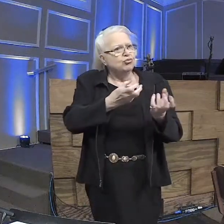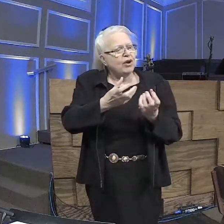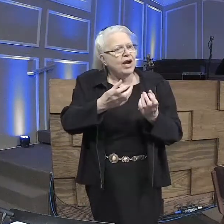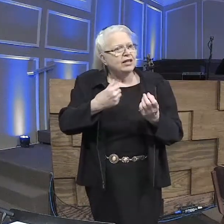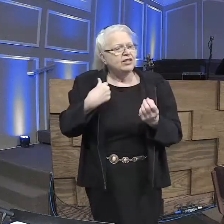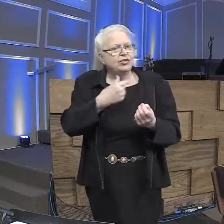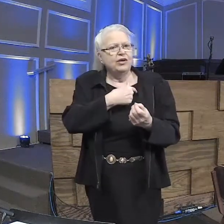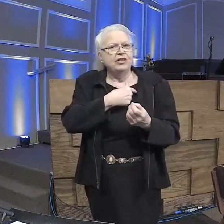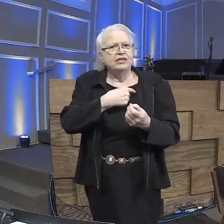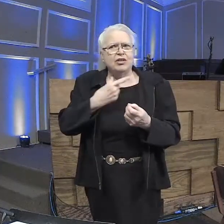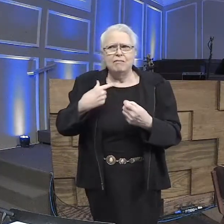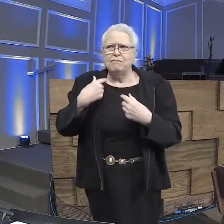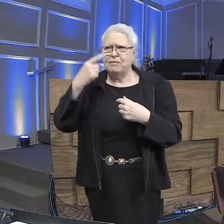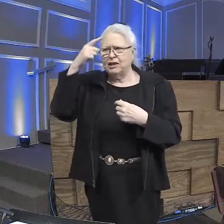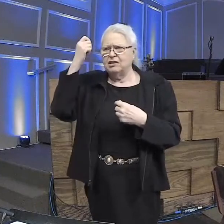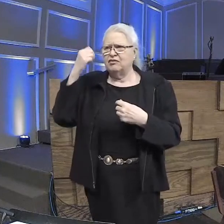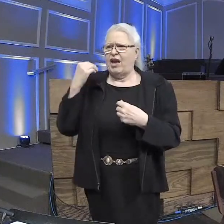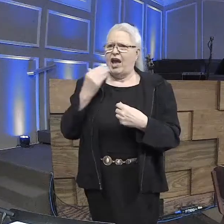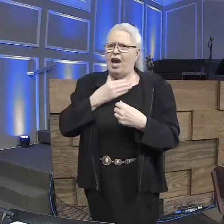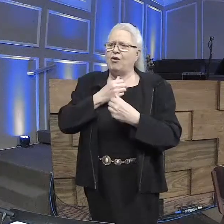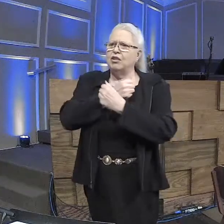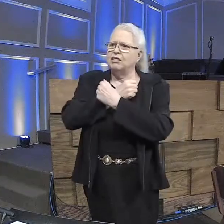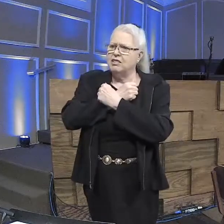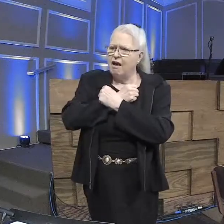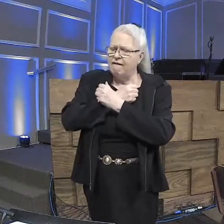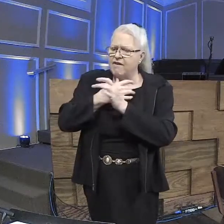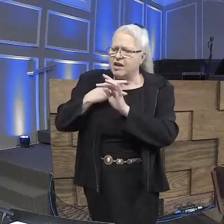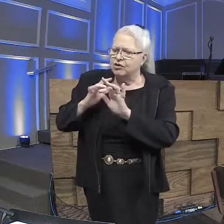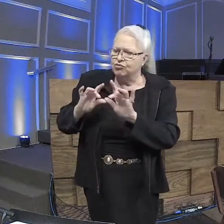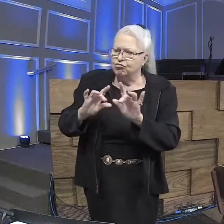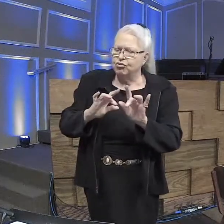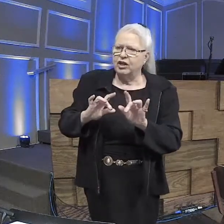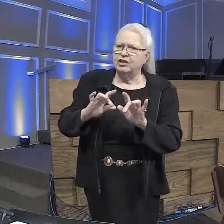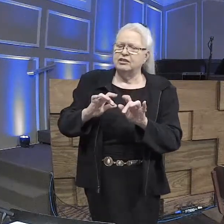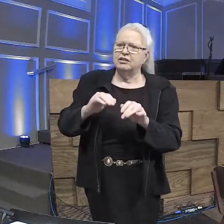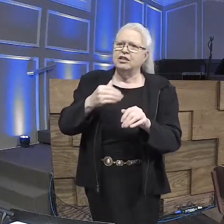our kindness. We'll never be an effective witness